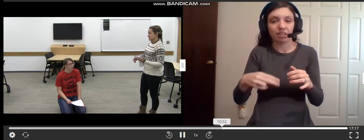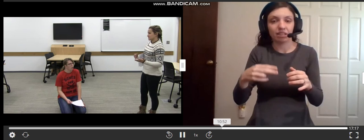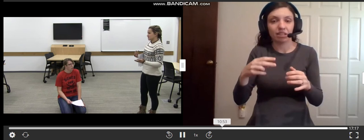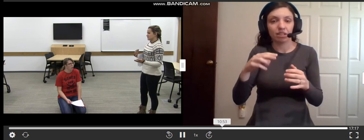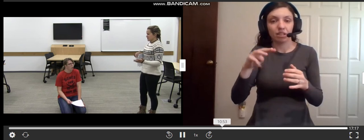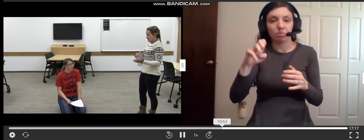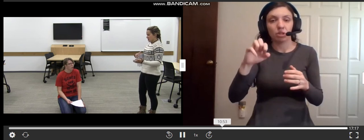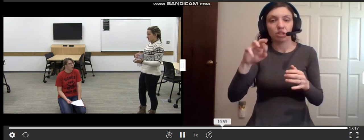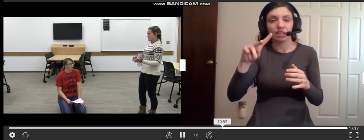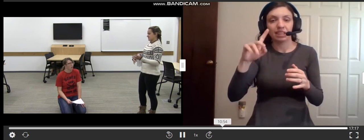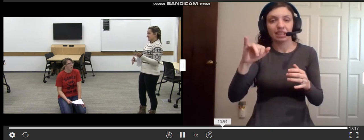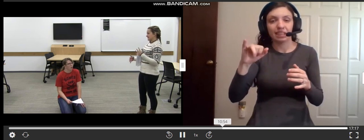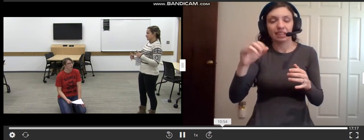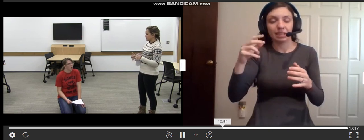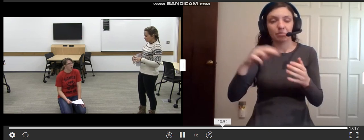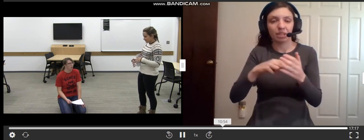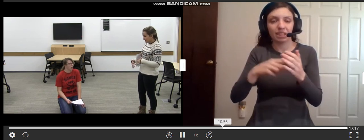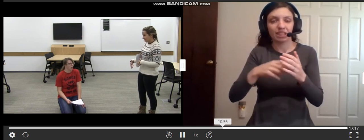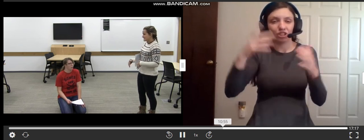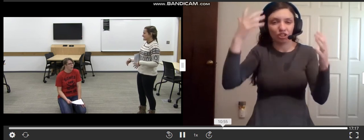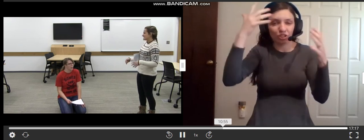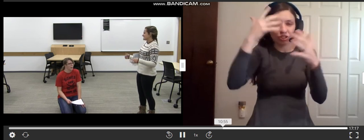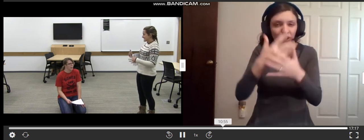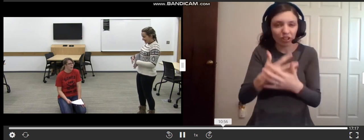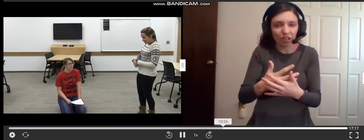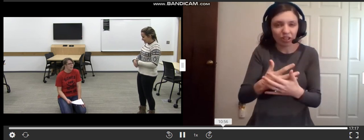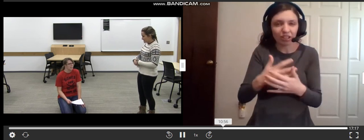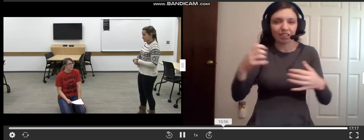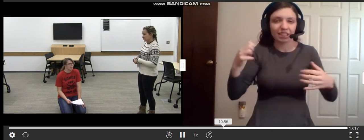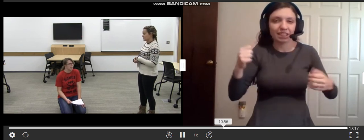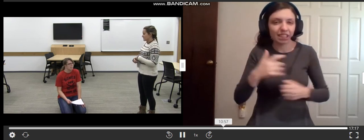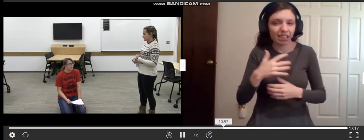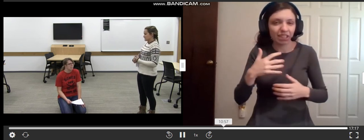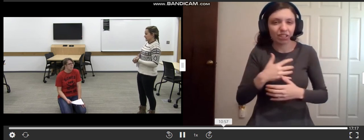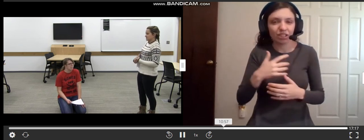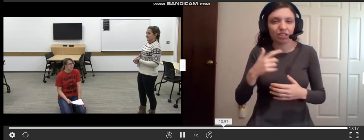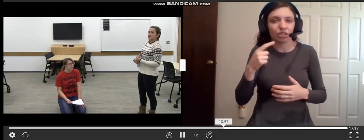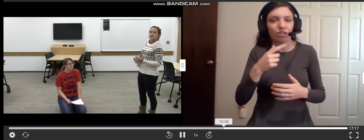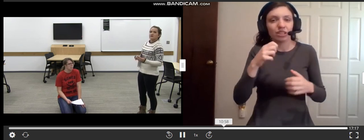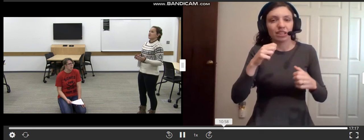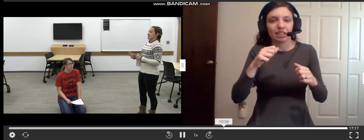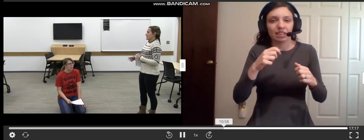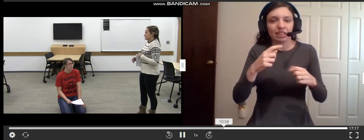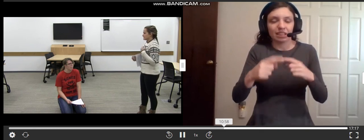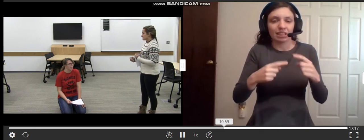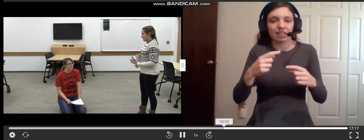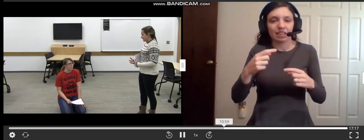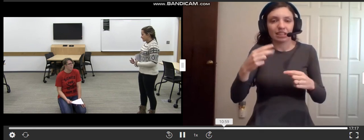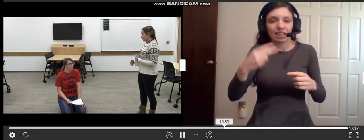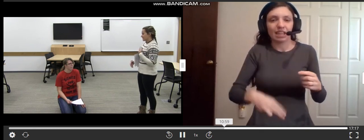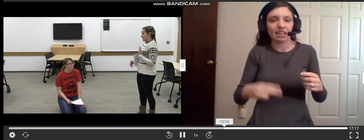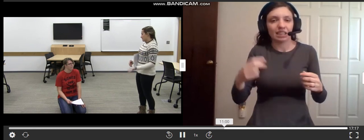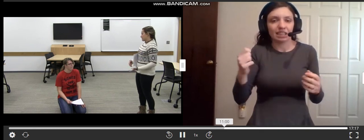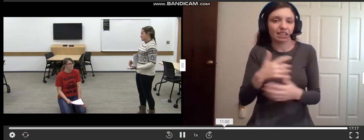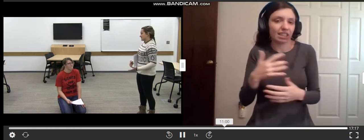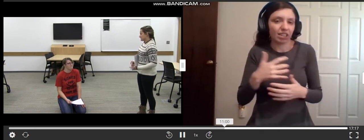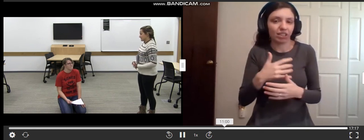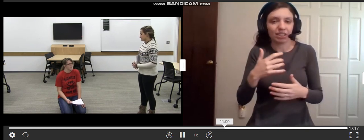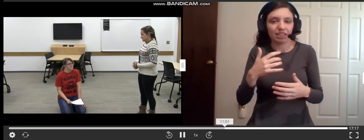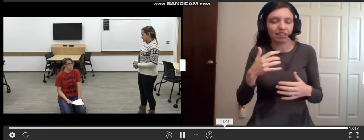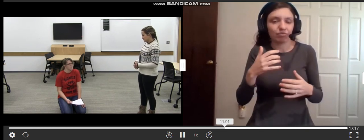basically means dark and gloomy, scary. So you could even sign hell is scary, and that